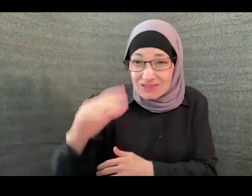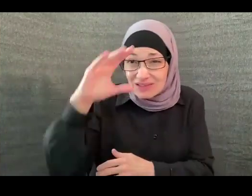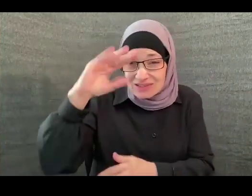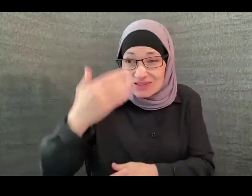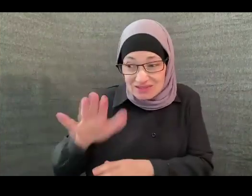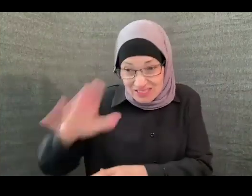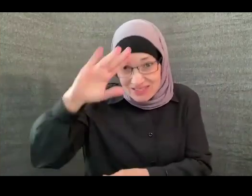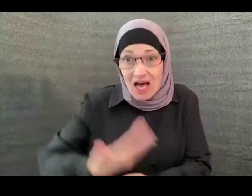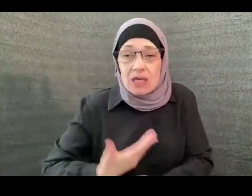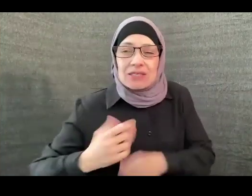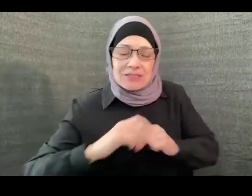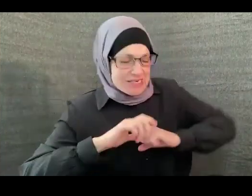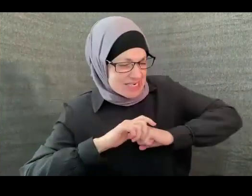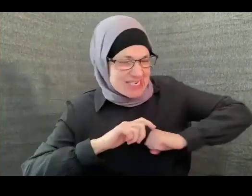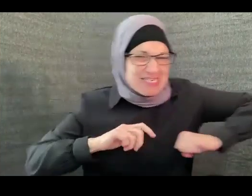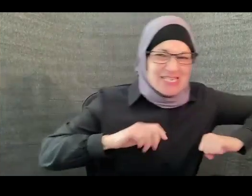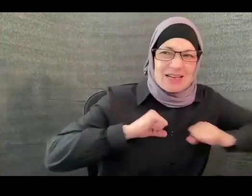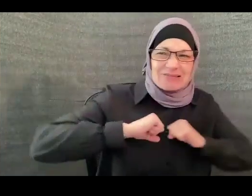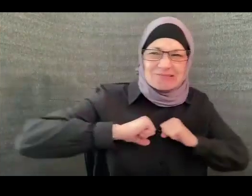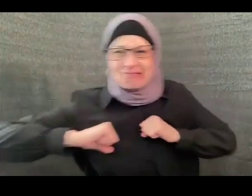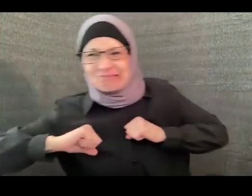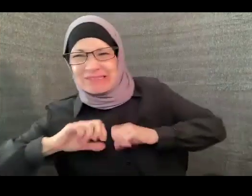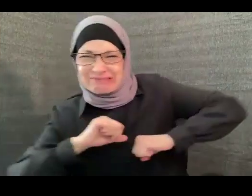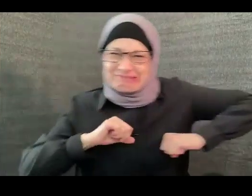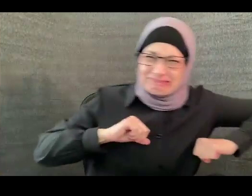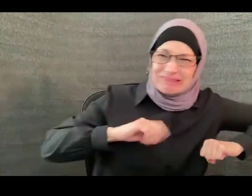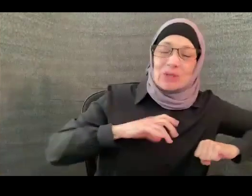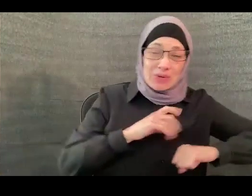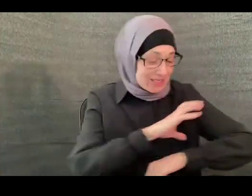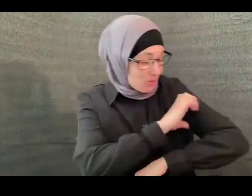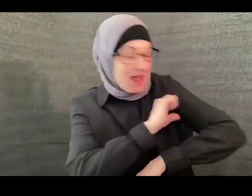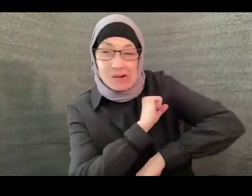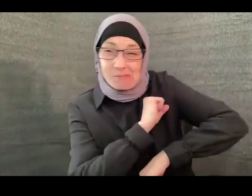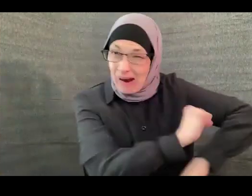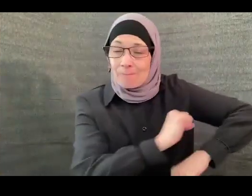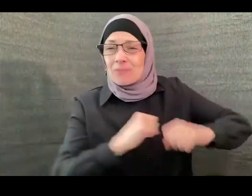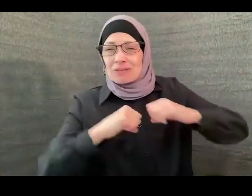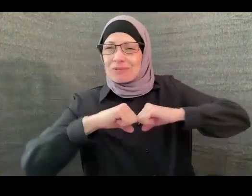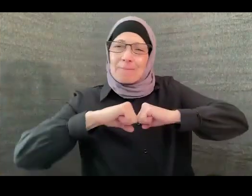position. And they took the kid by force.